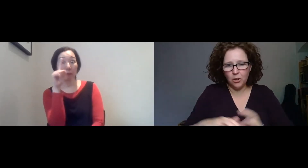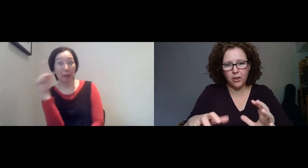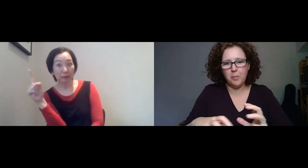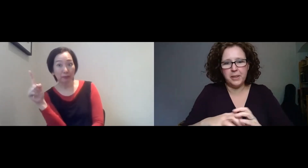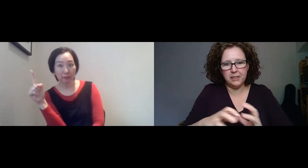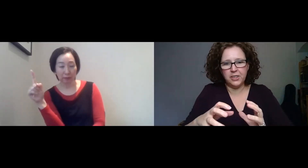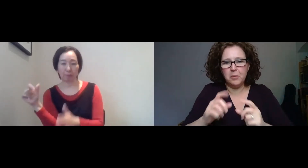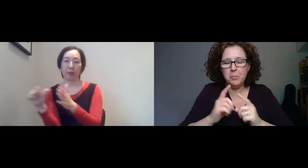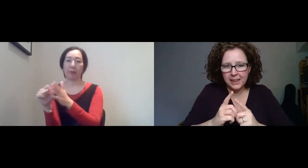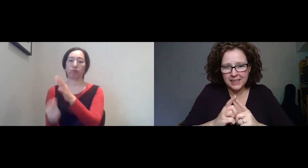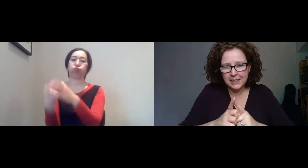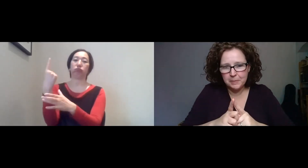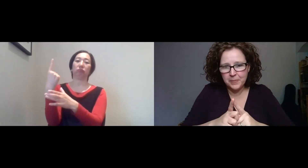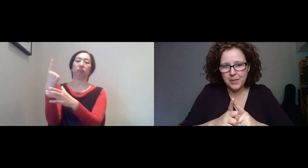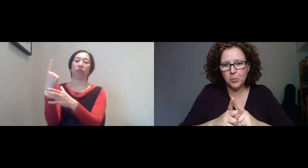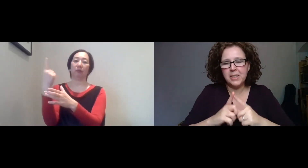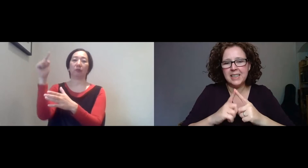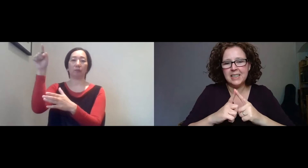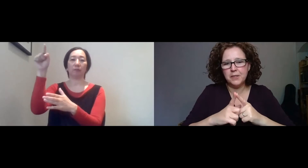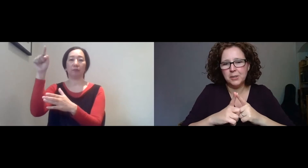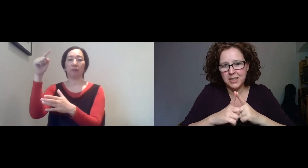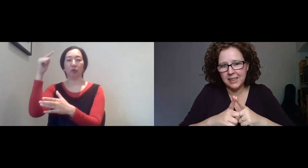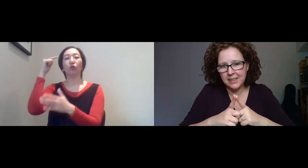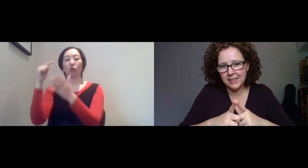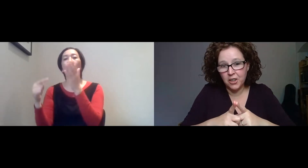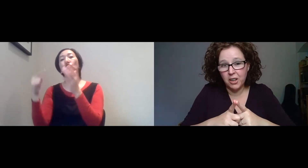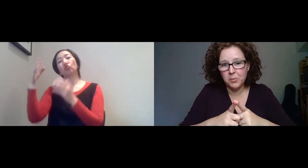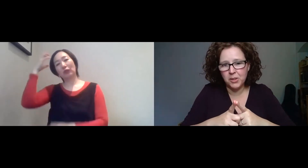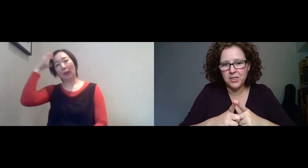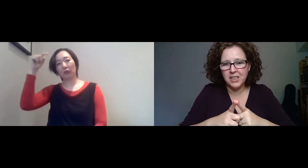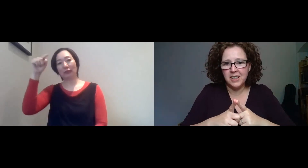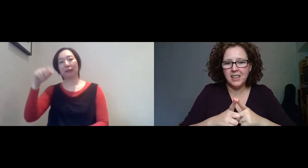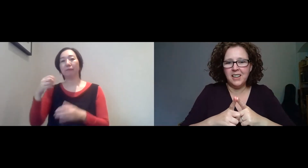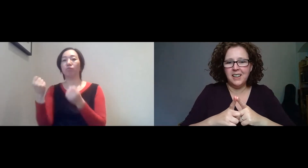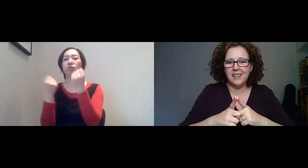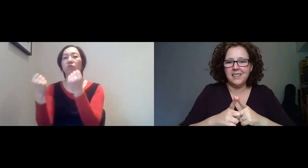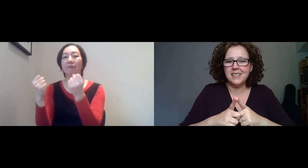set it all up and everything. But one of the great difficulties then that occurred was